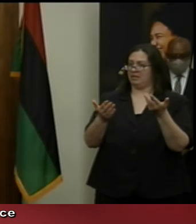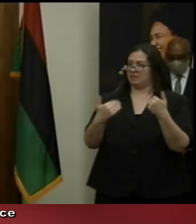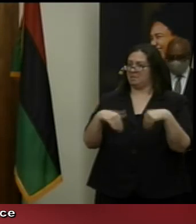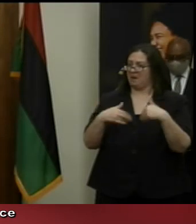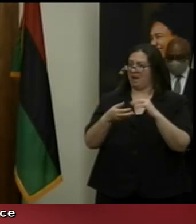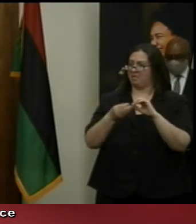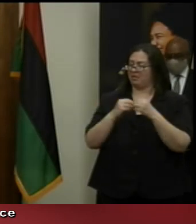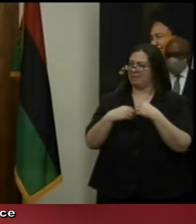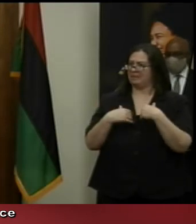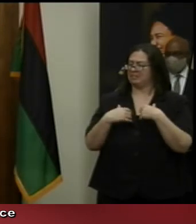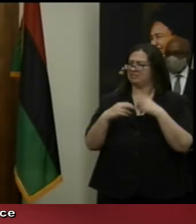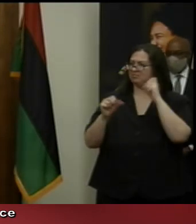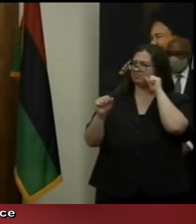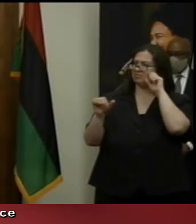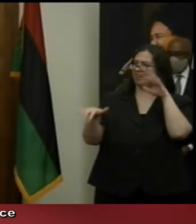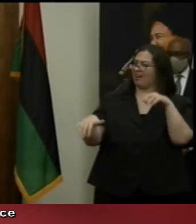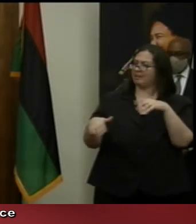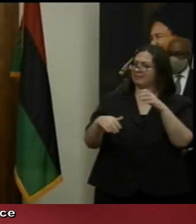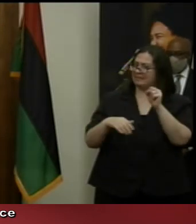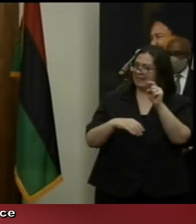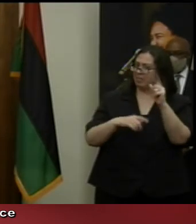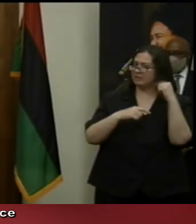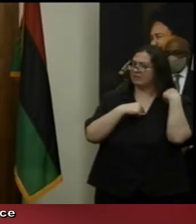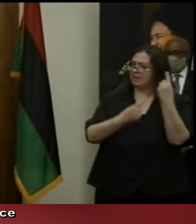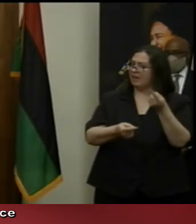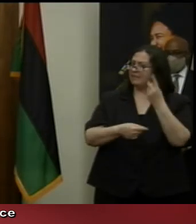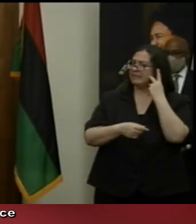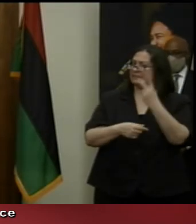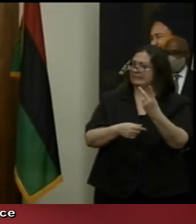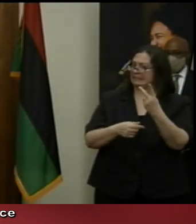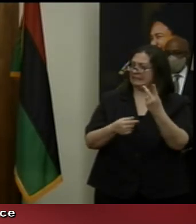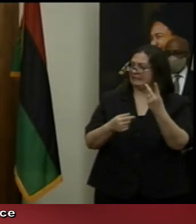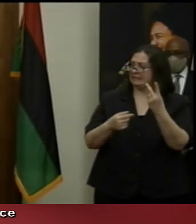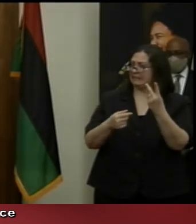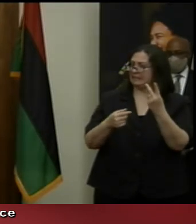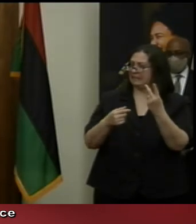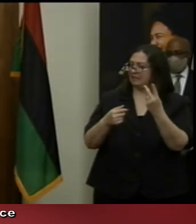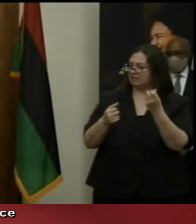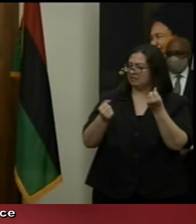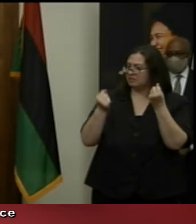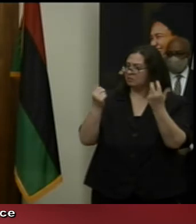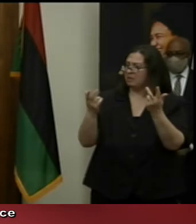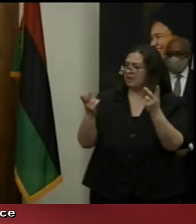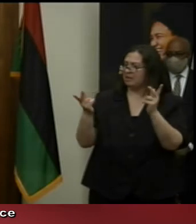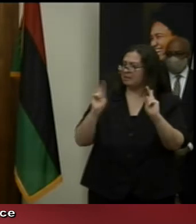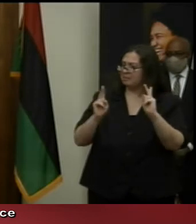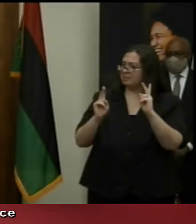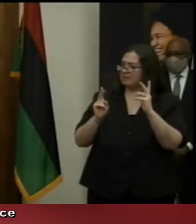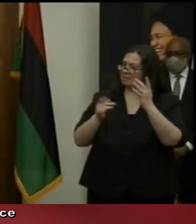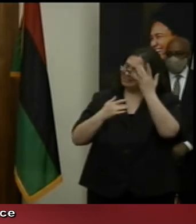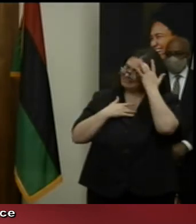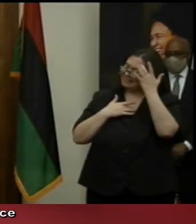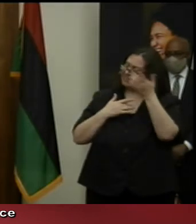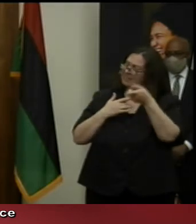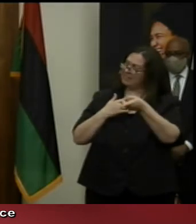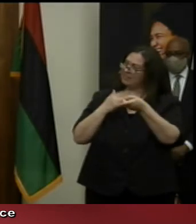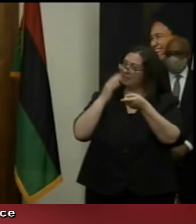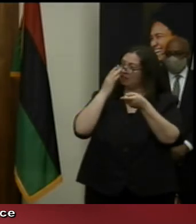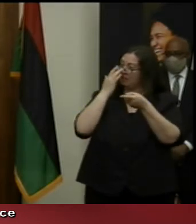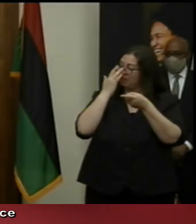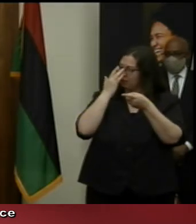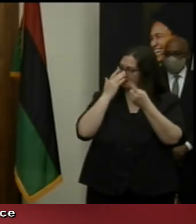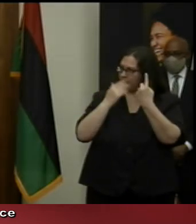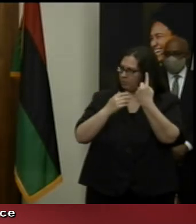data? Has St. Louis ever seen something that's caused so much sick, is this, like I said, the leading cause of illness in the city? Or you even